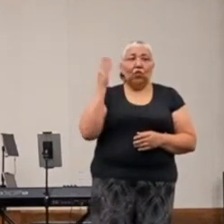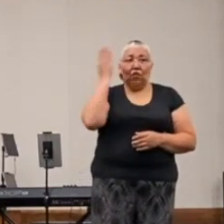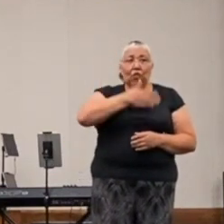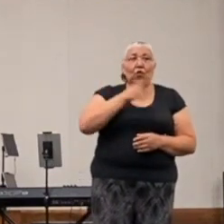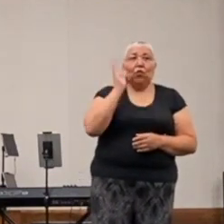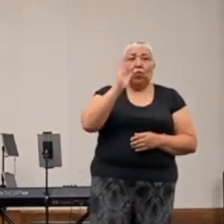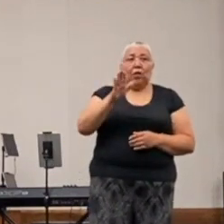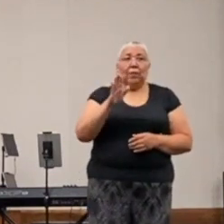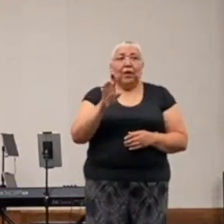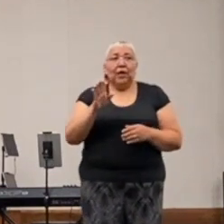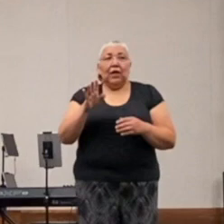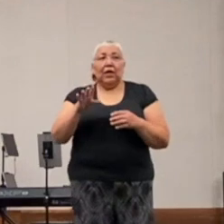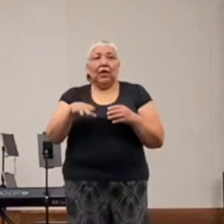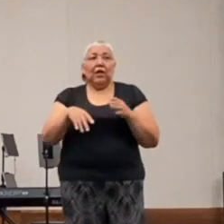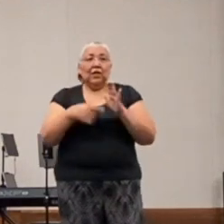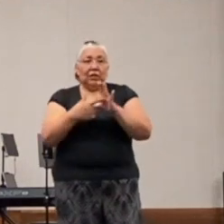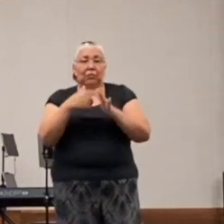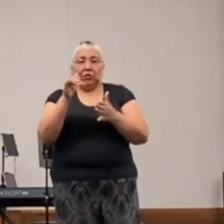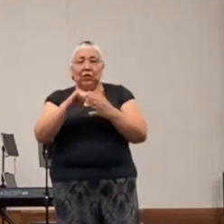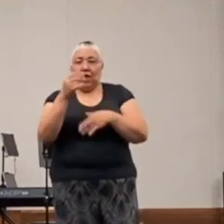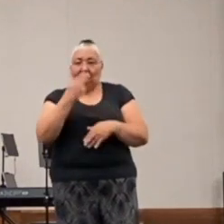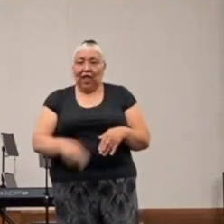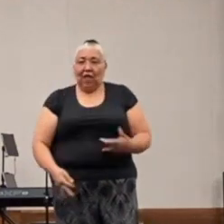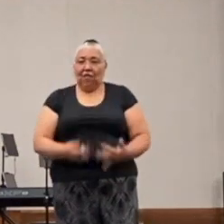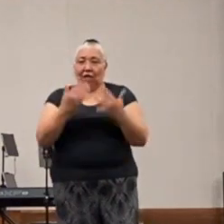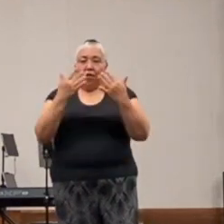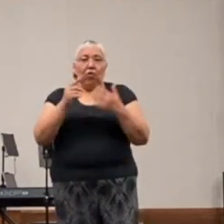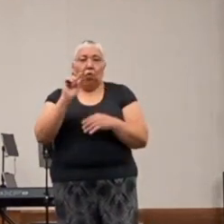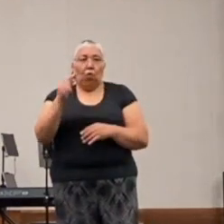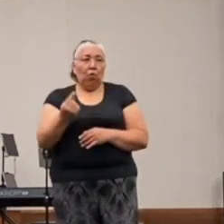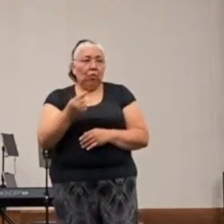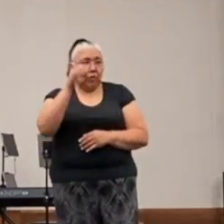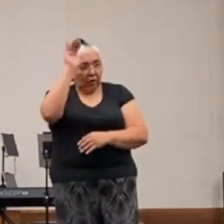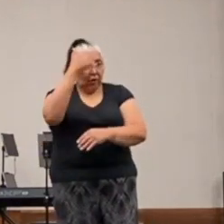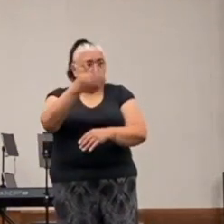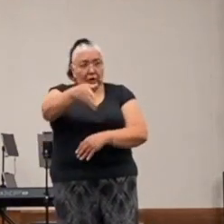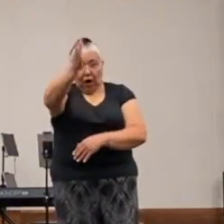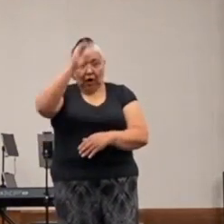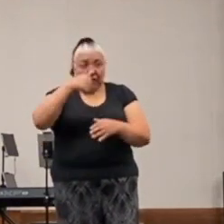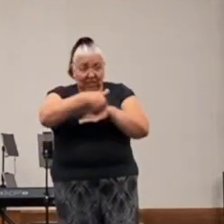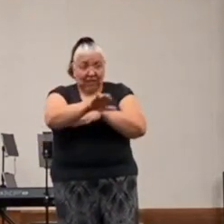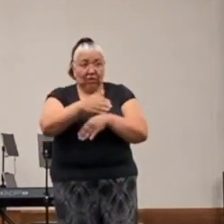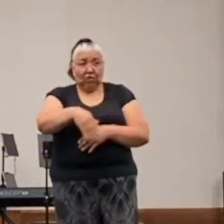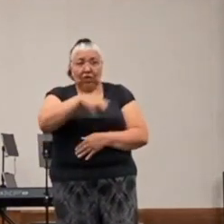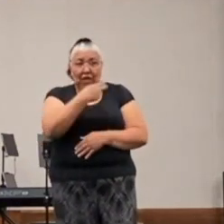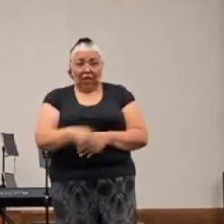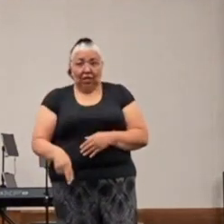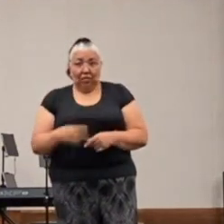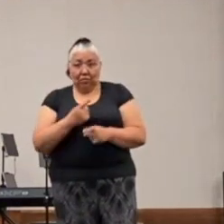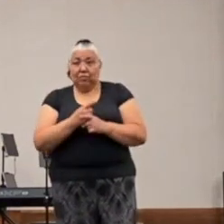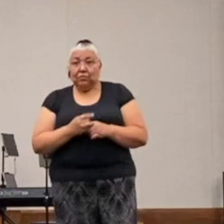will be subject to hellfire. God is the only one who can sit here. Right?